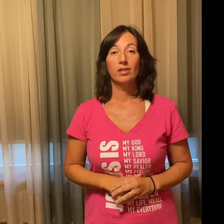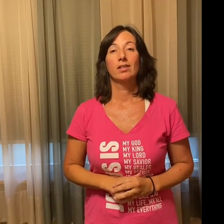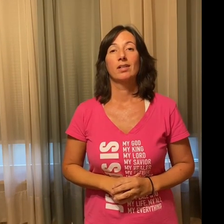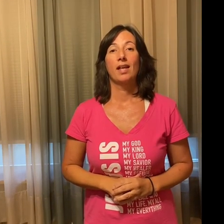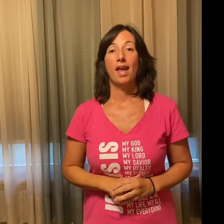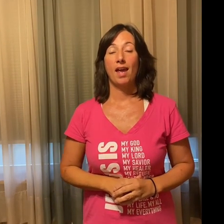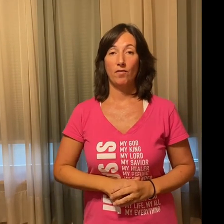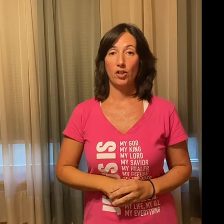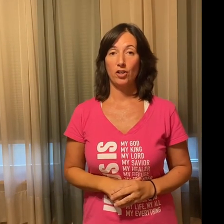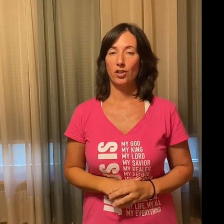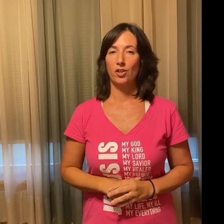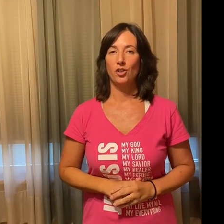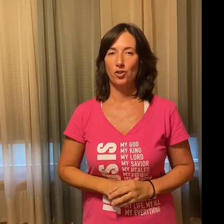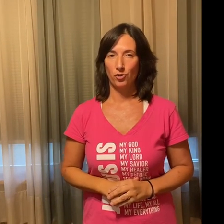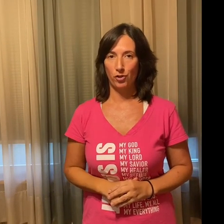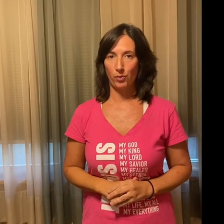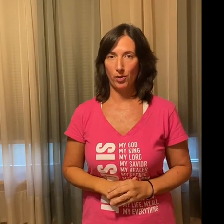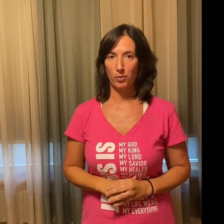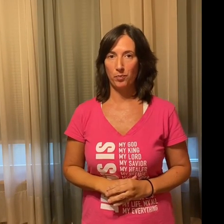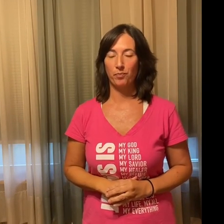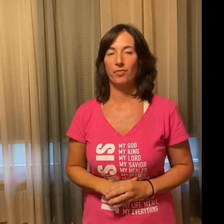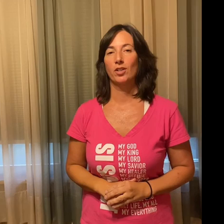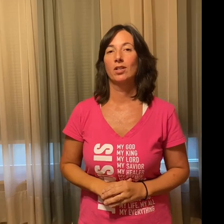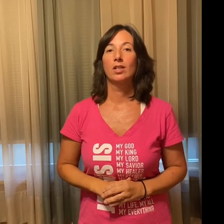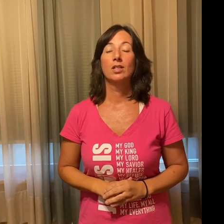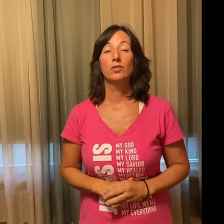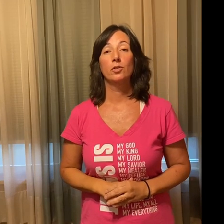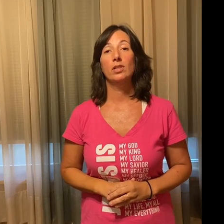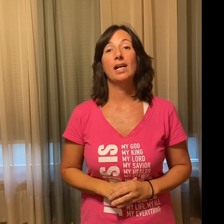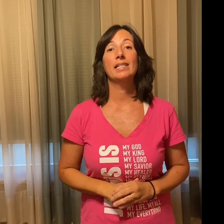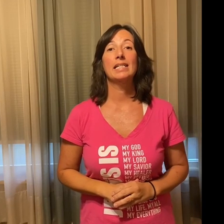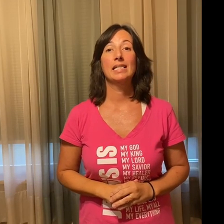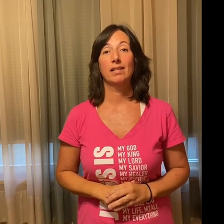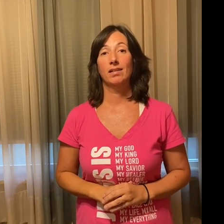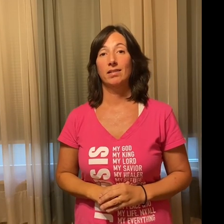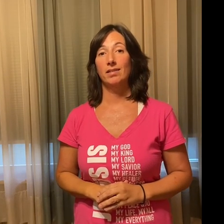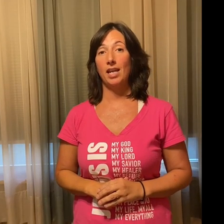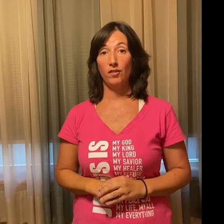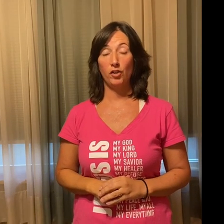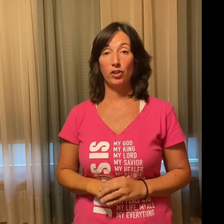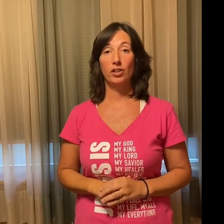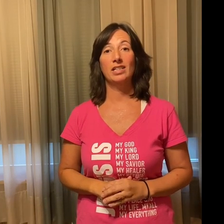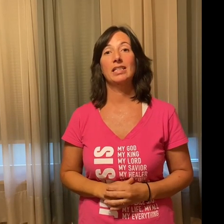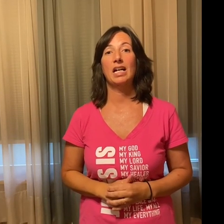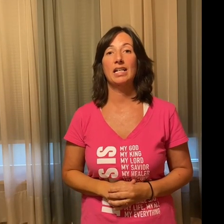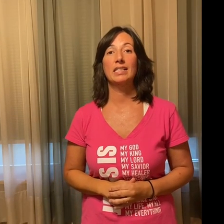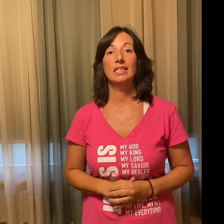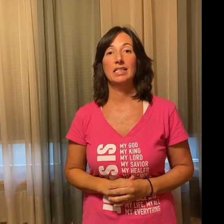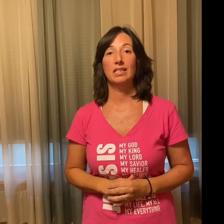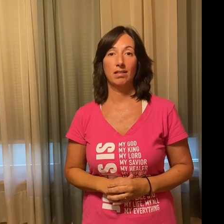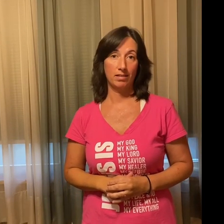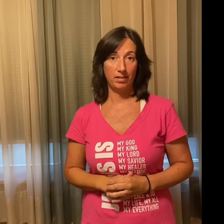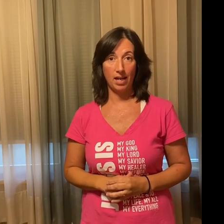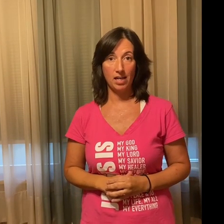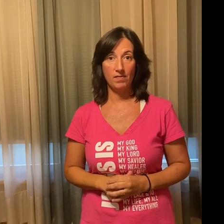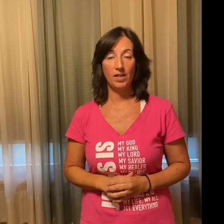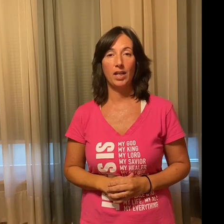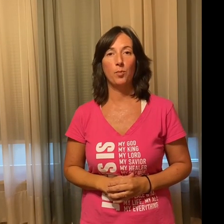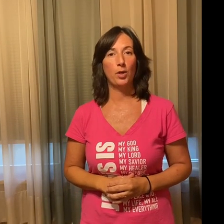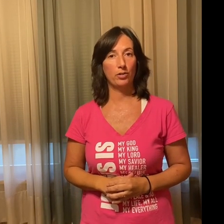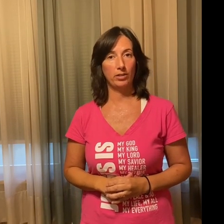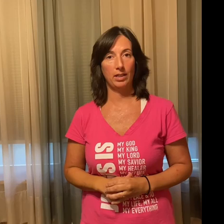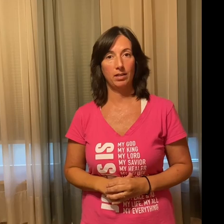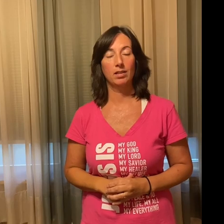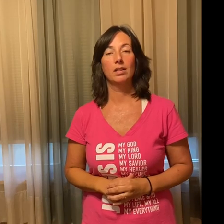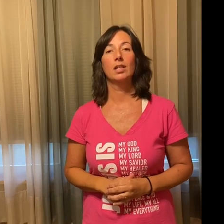Savior, ever true. To sign Savior, you're going to sign save